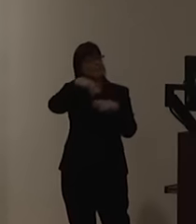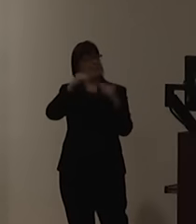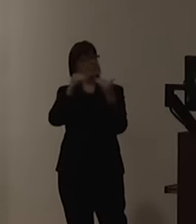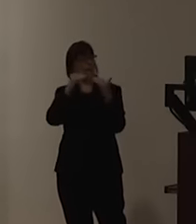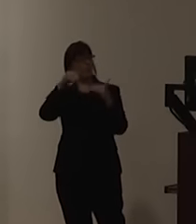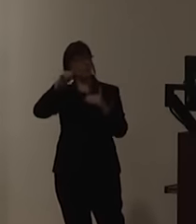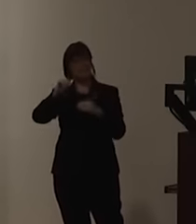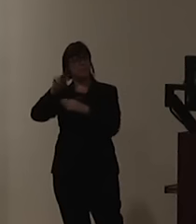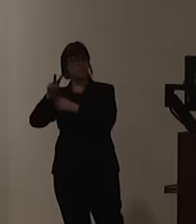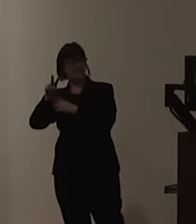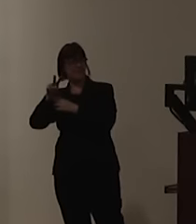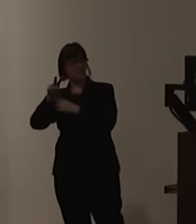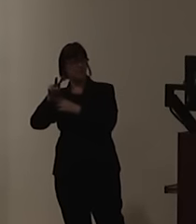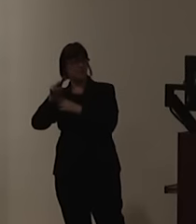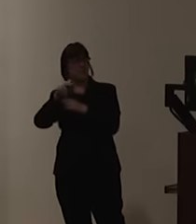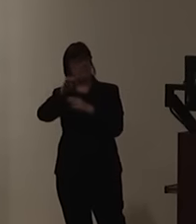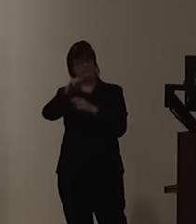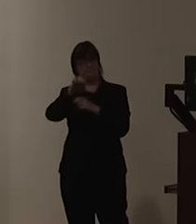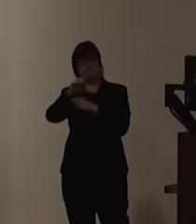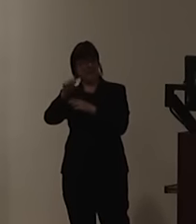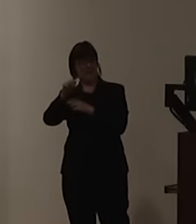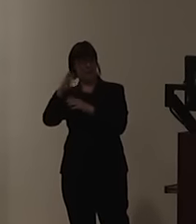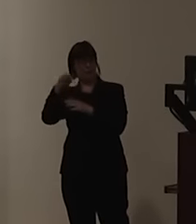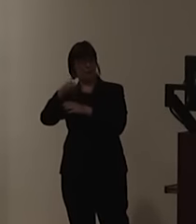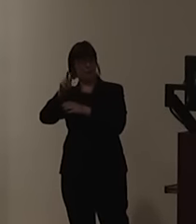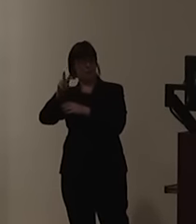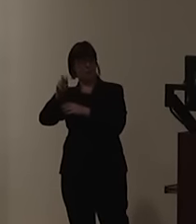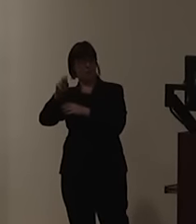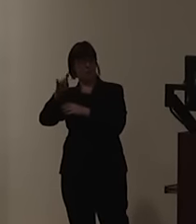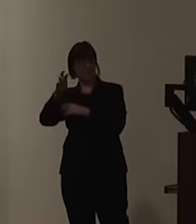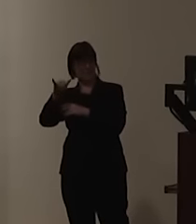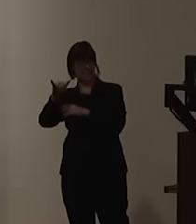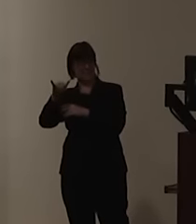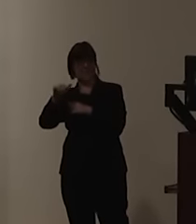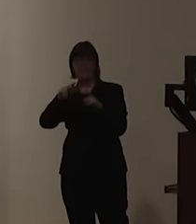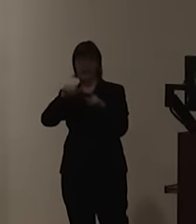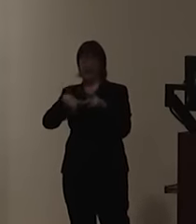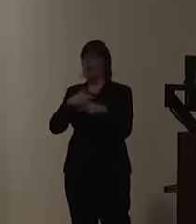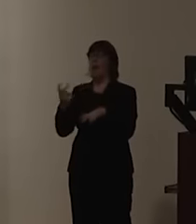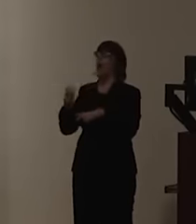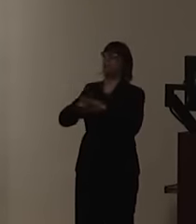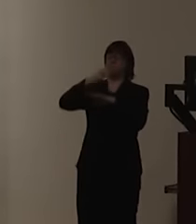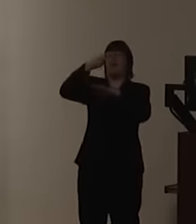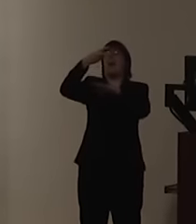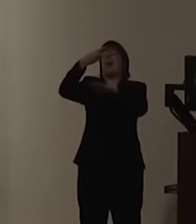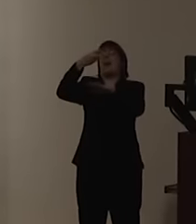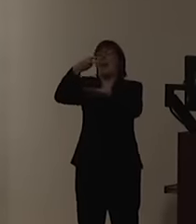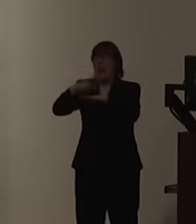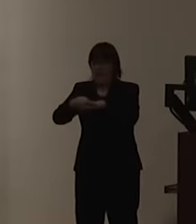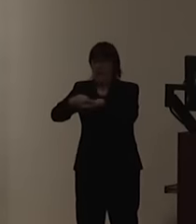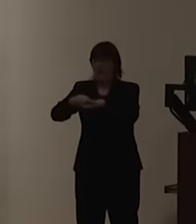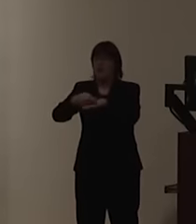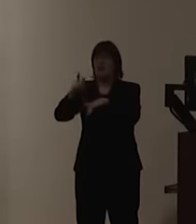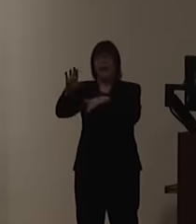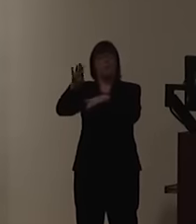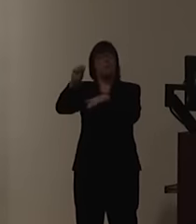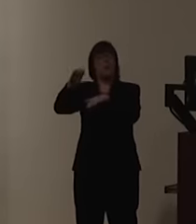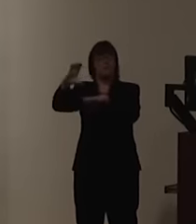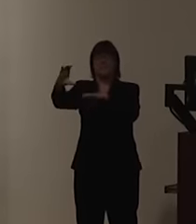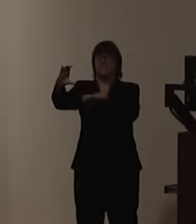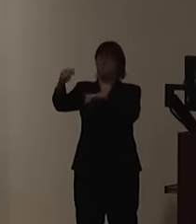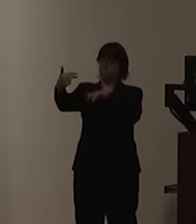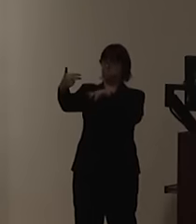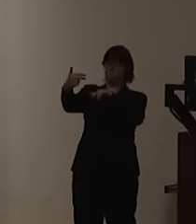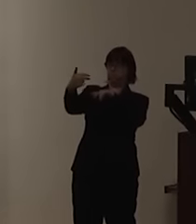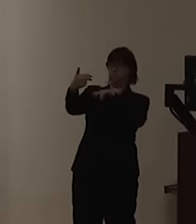And I was thrown into the air, and I thought, oh my God, and now a bus is going to hit me. Because a bus was bearing down on